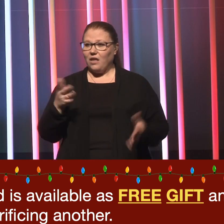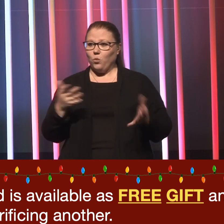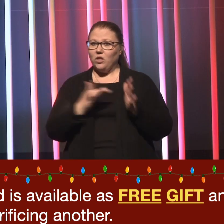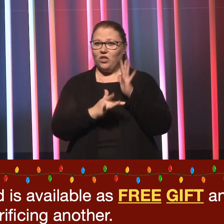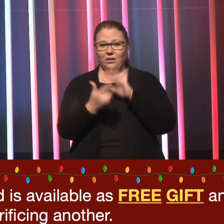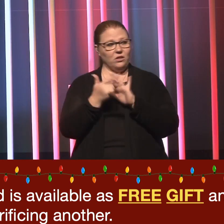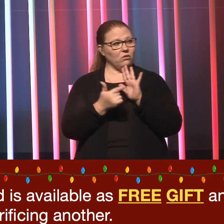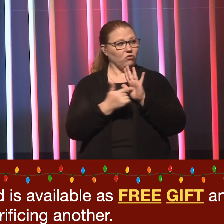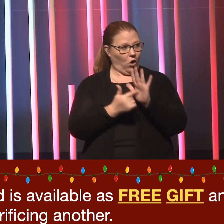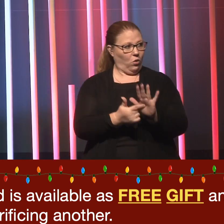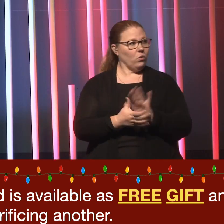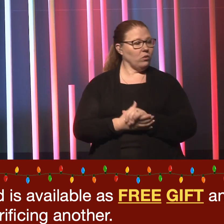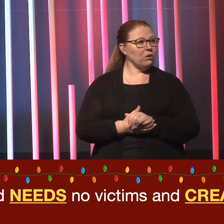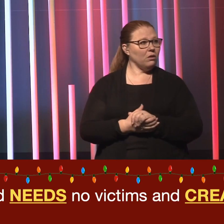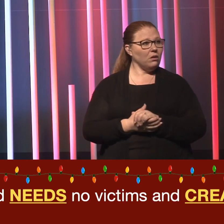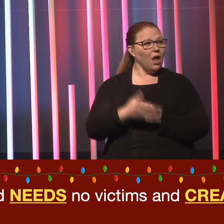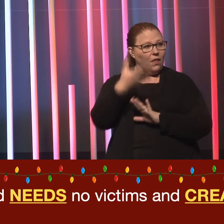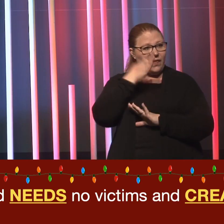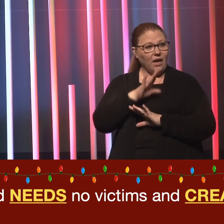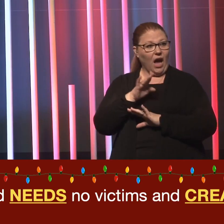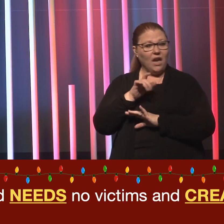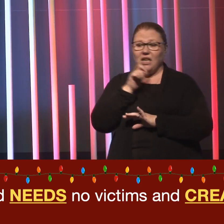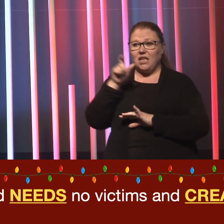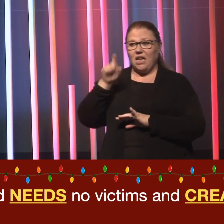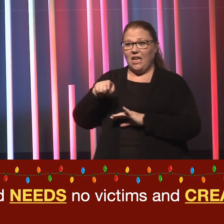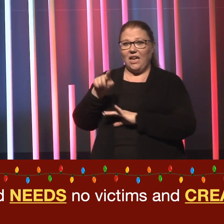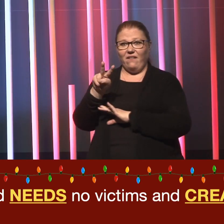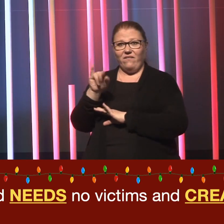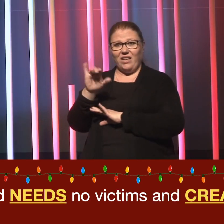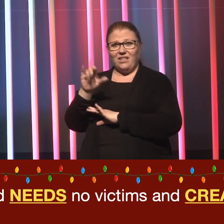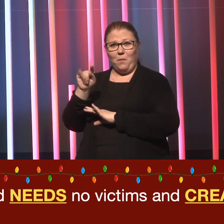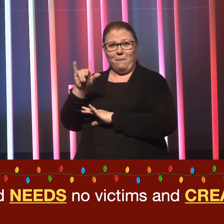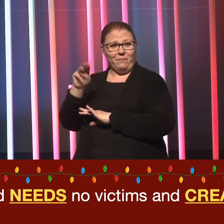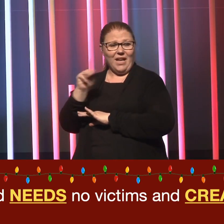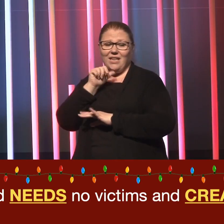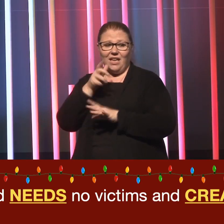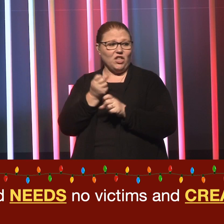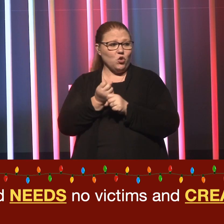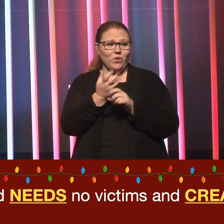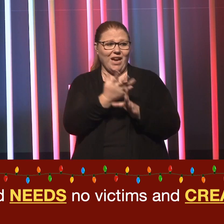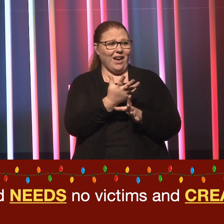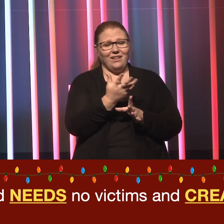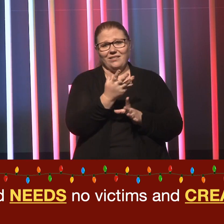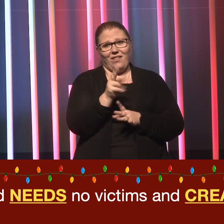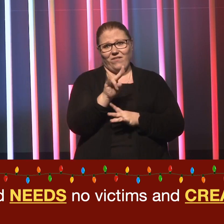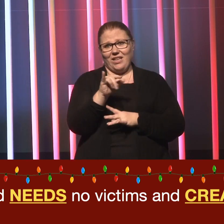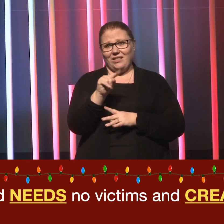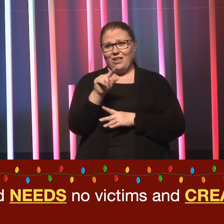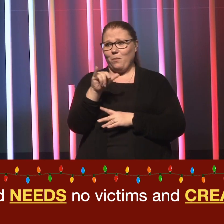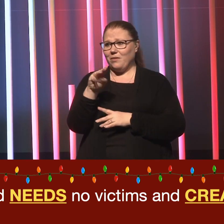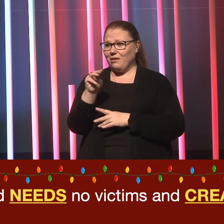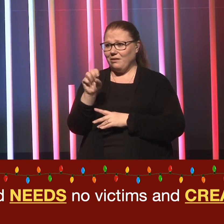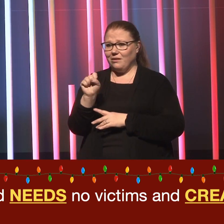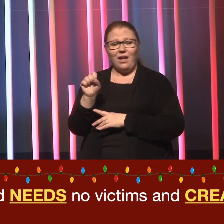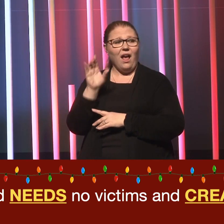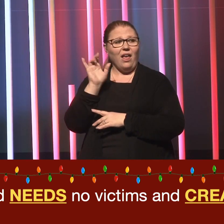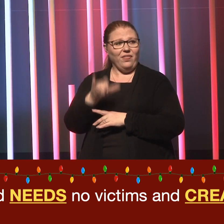Jesus. That God needs no victims and creates no victims. That's the kingdom of God.